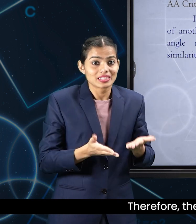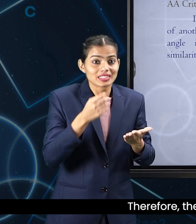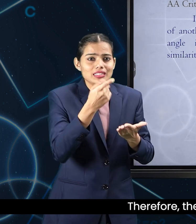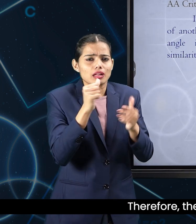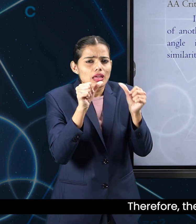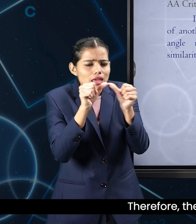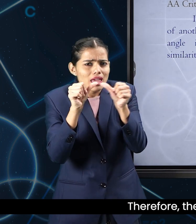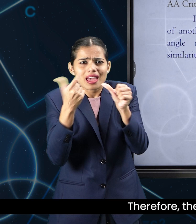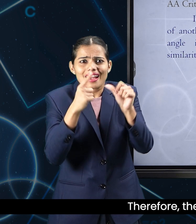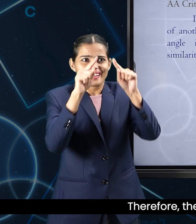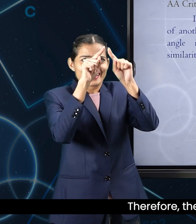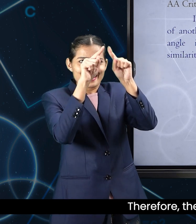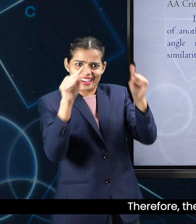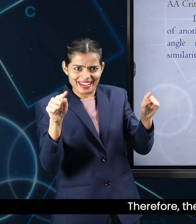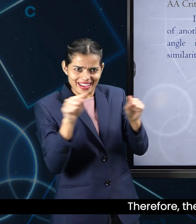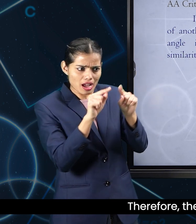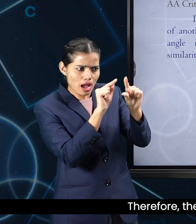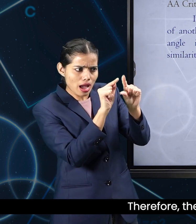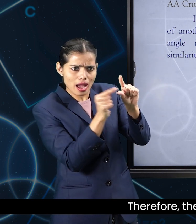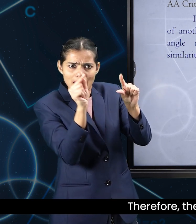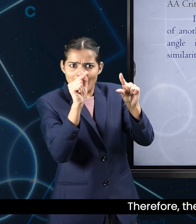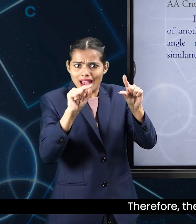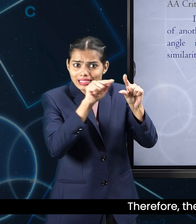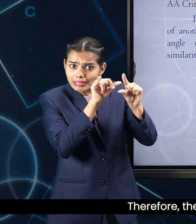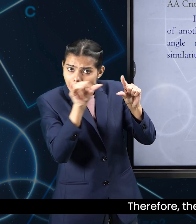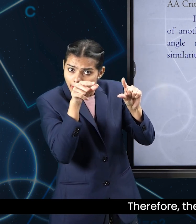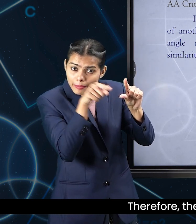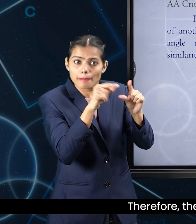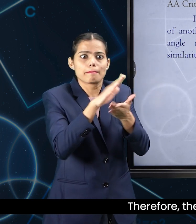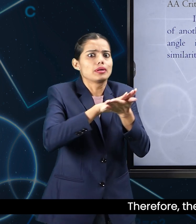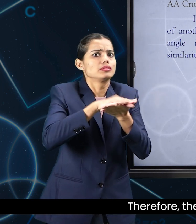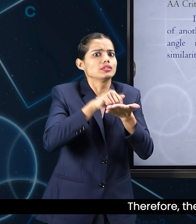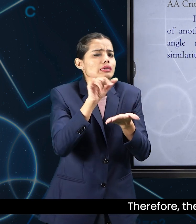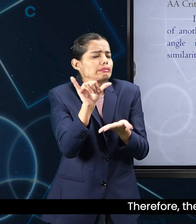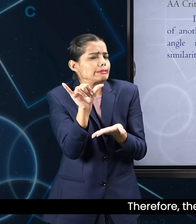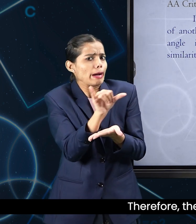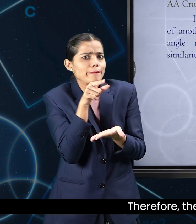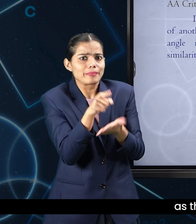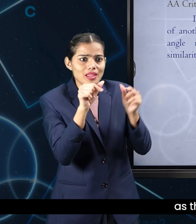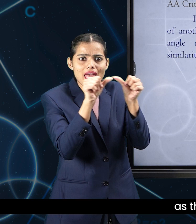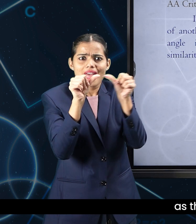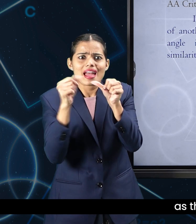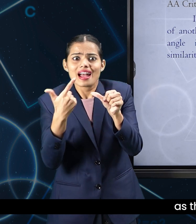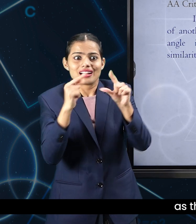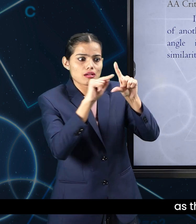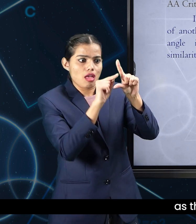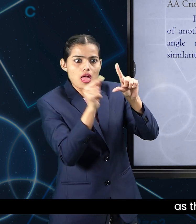Therefore, the angle-angle similarity criterion is the same as the angle-angle